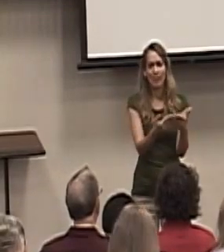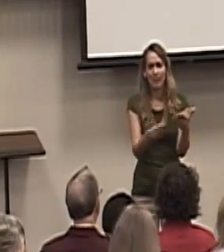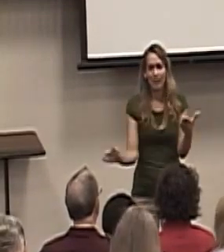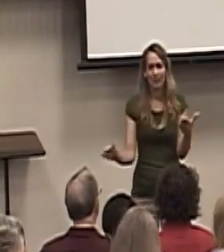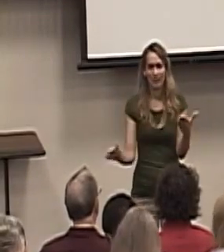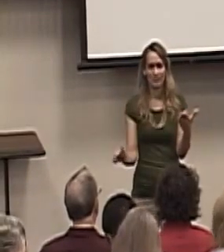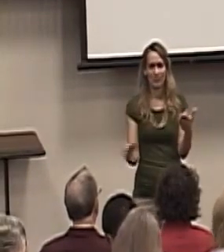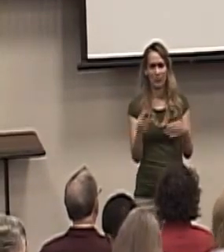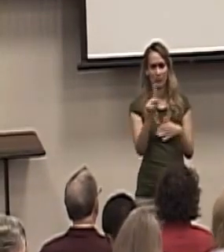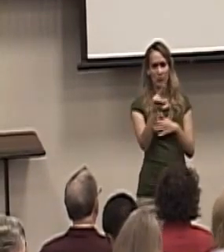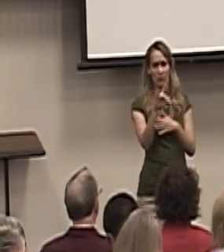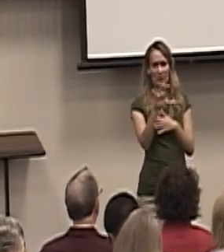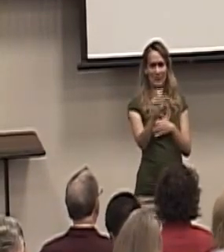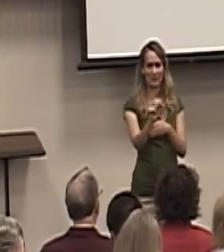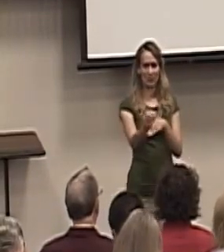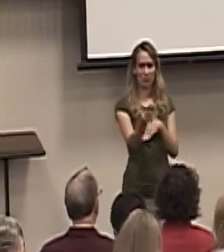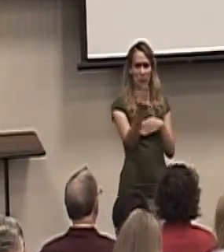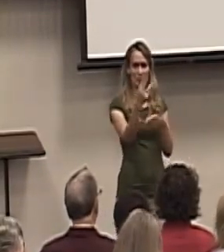again. This is Jesus